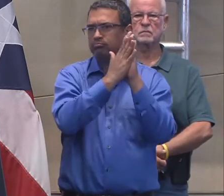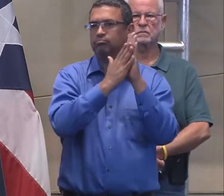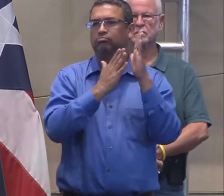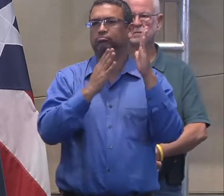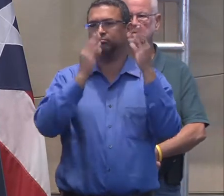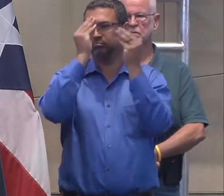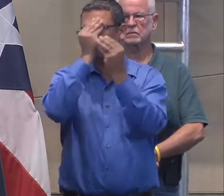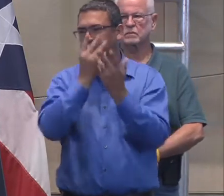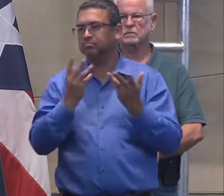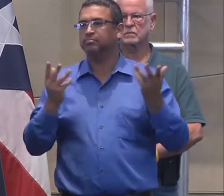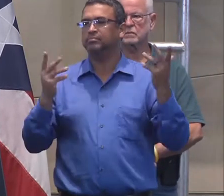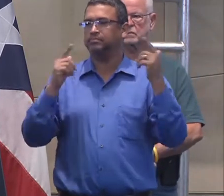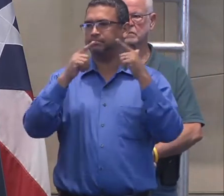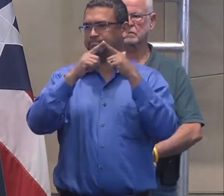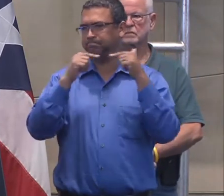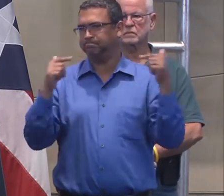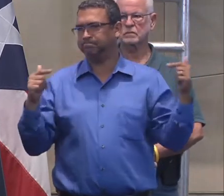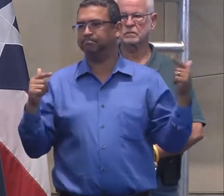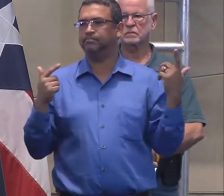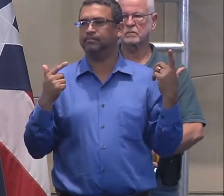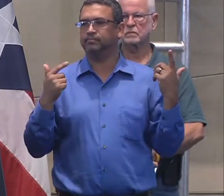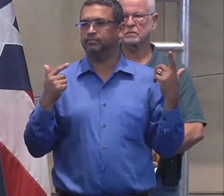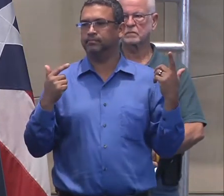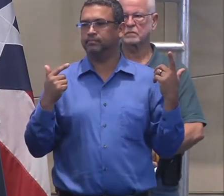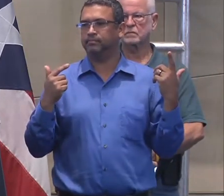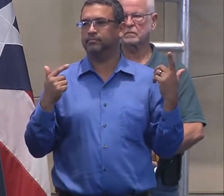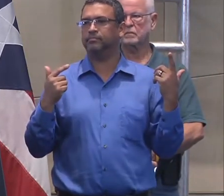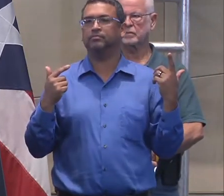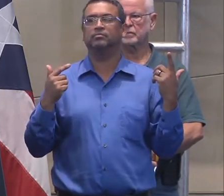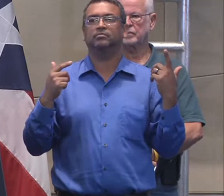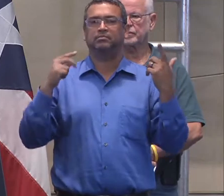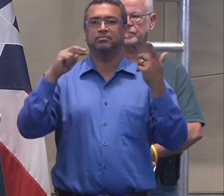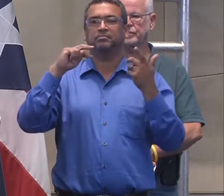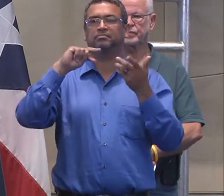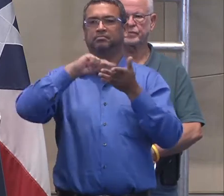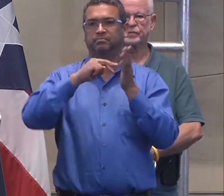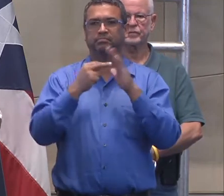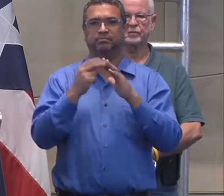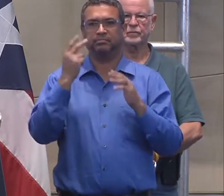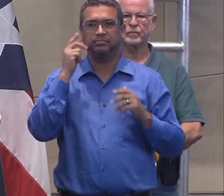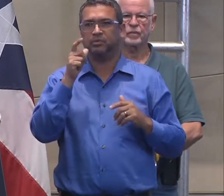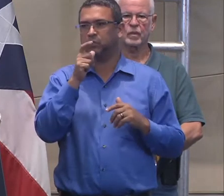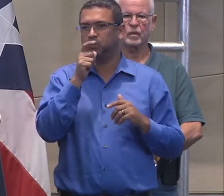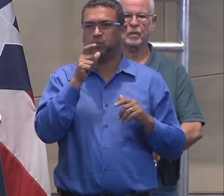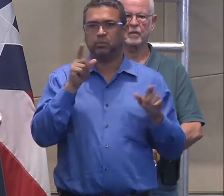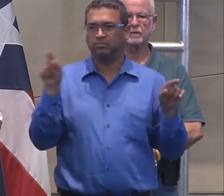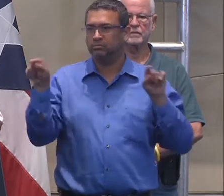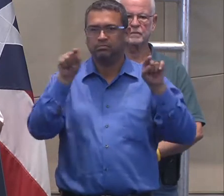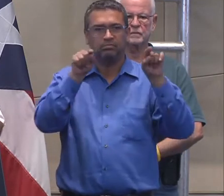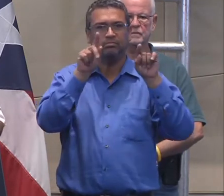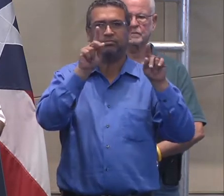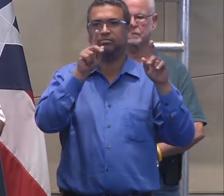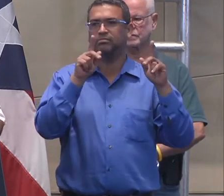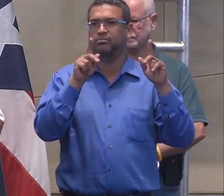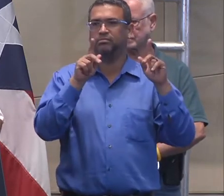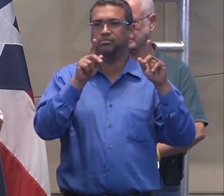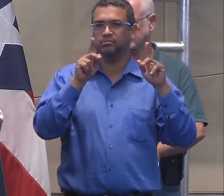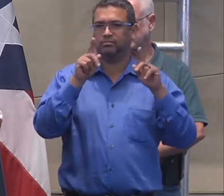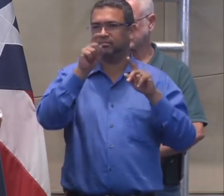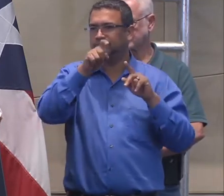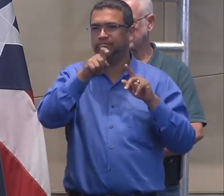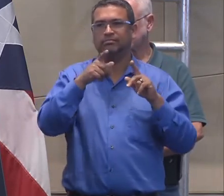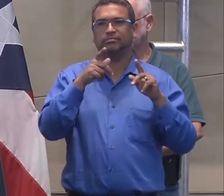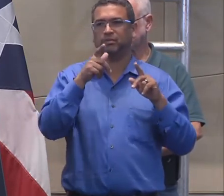from all of our agencies so that we can have the greatest number of resources available for the people of Puerto Rico in this rebuilding